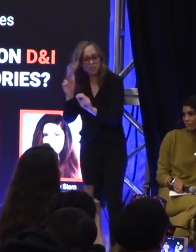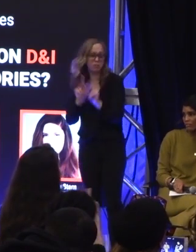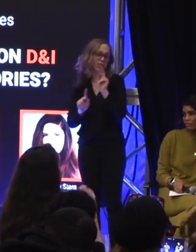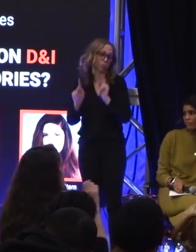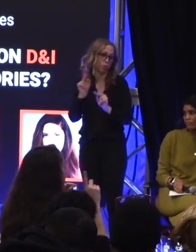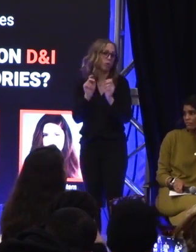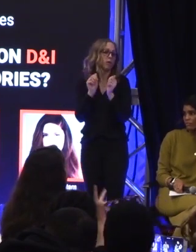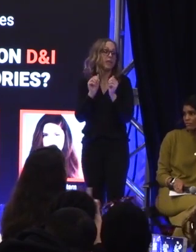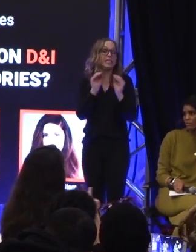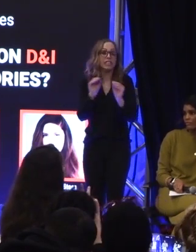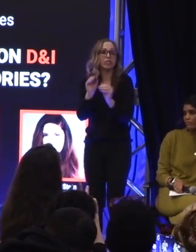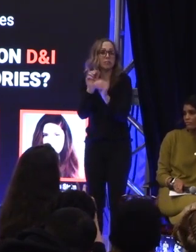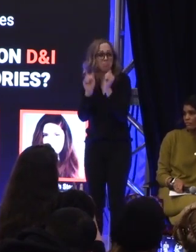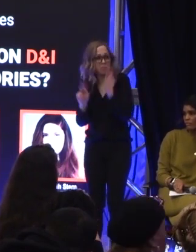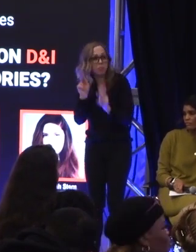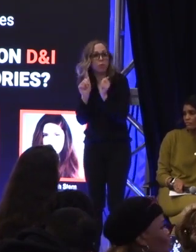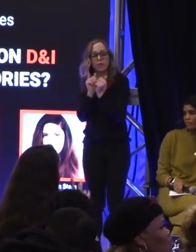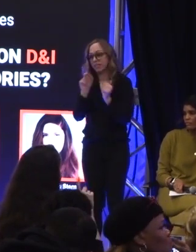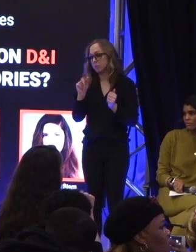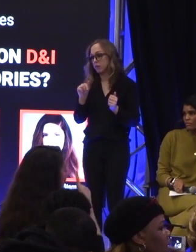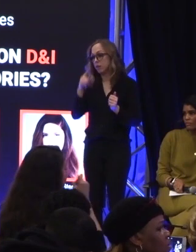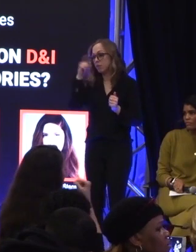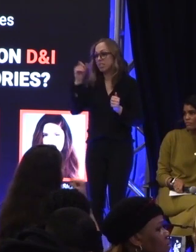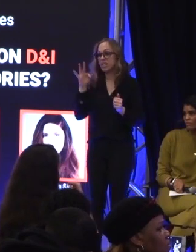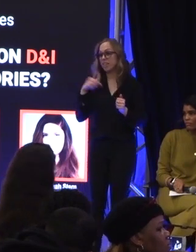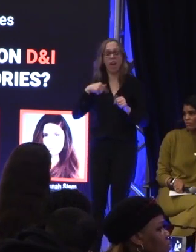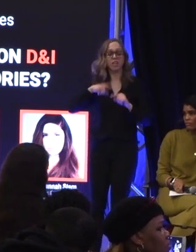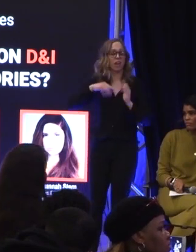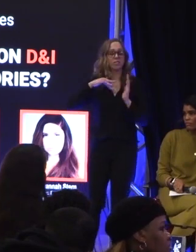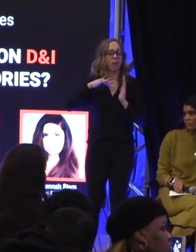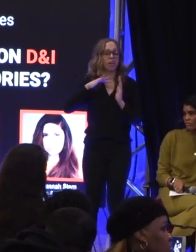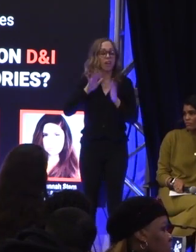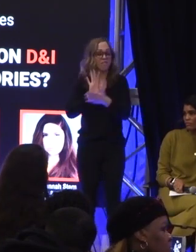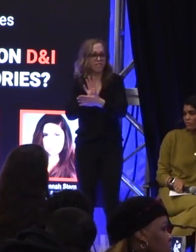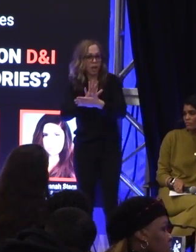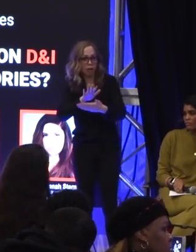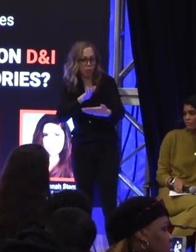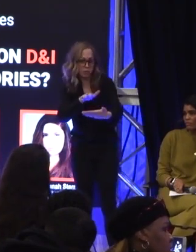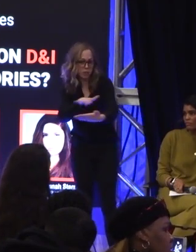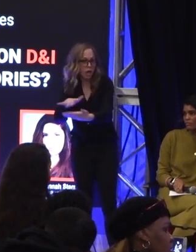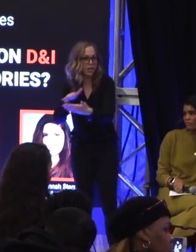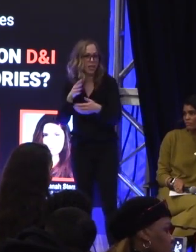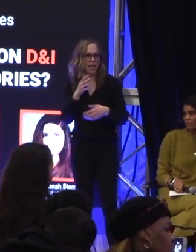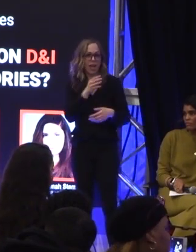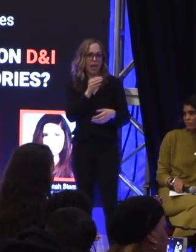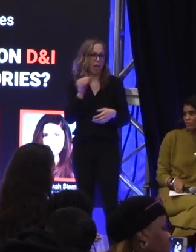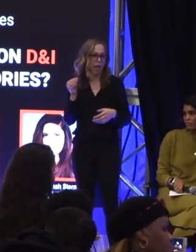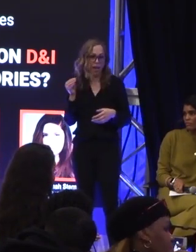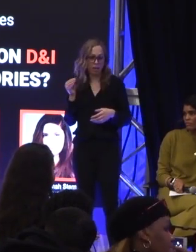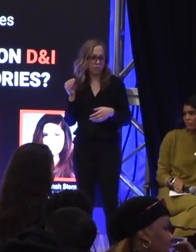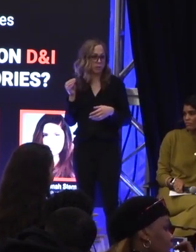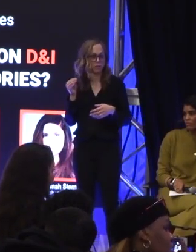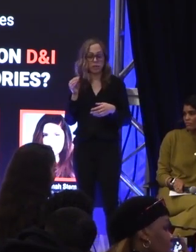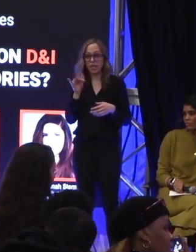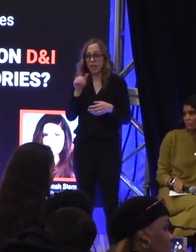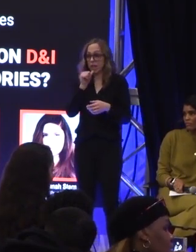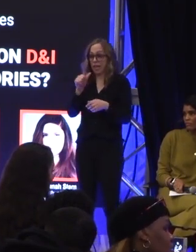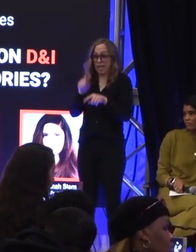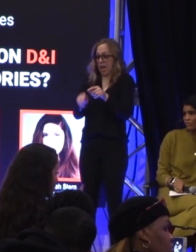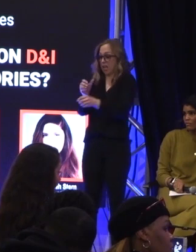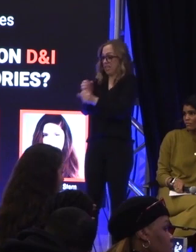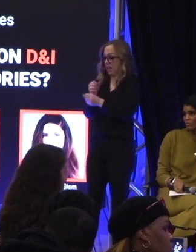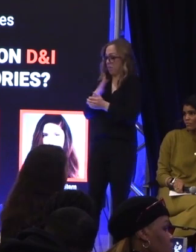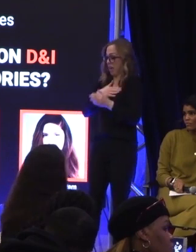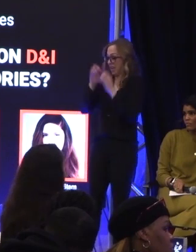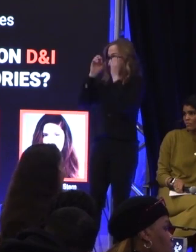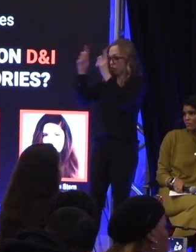educating people with disabilities. Because if I can't study film studies and if I can't, you know, get the education that I require, then